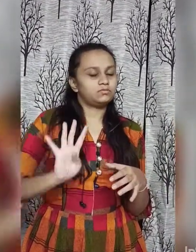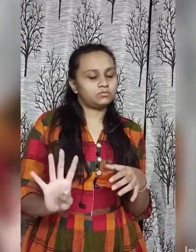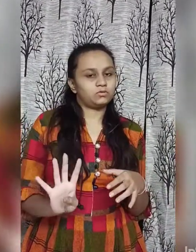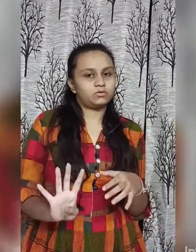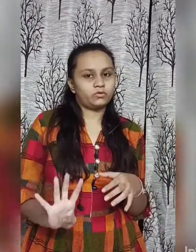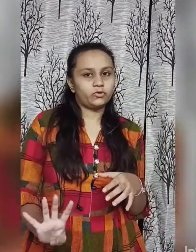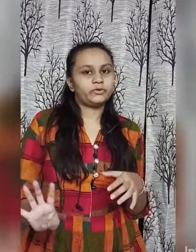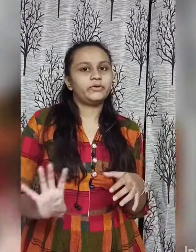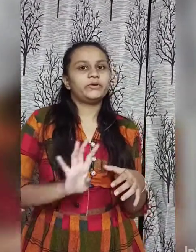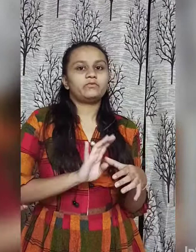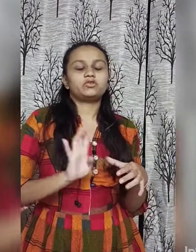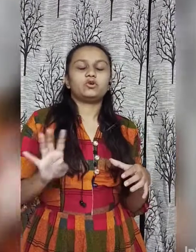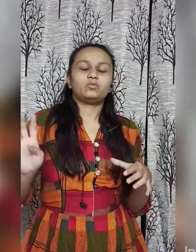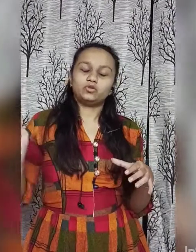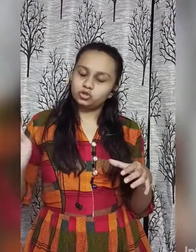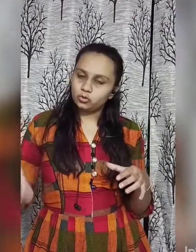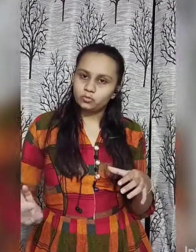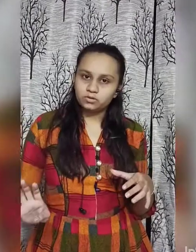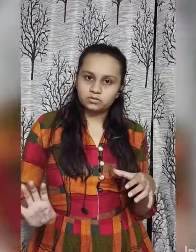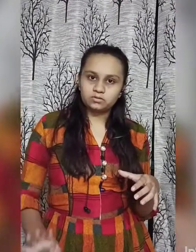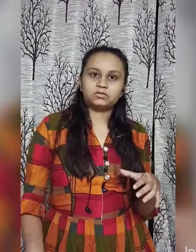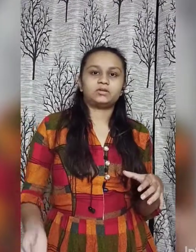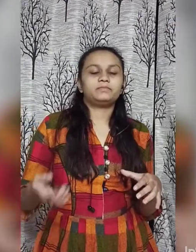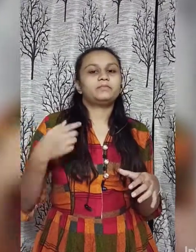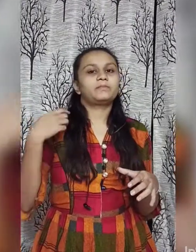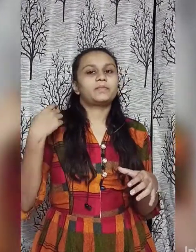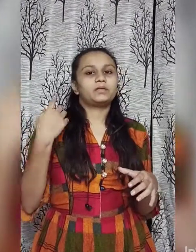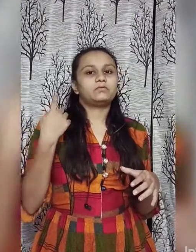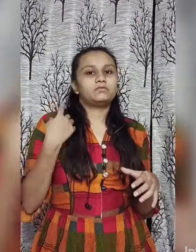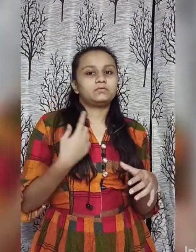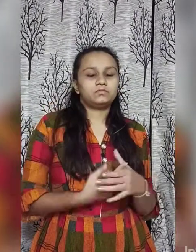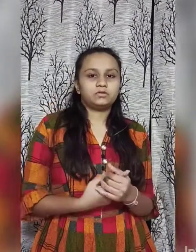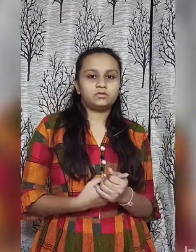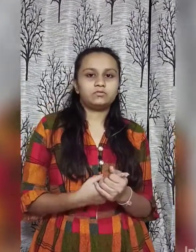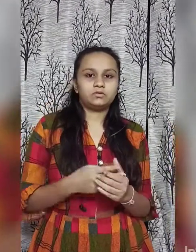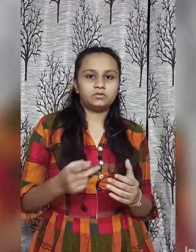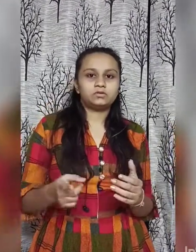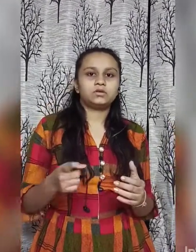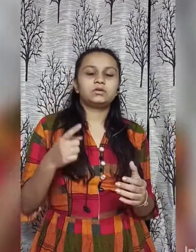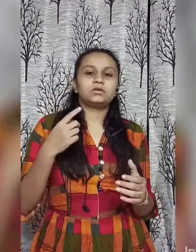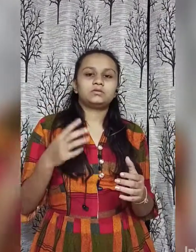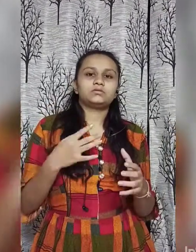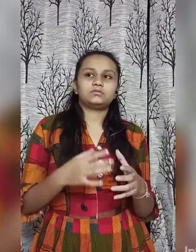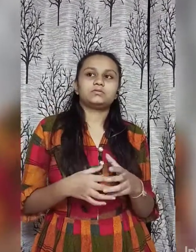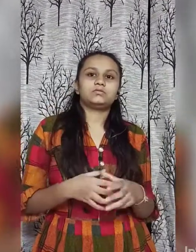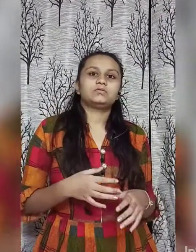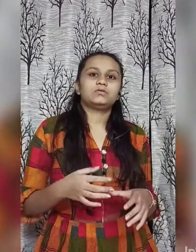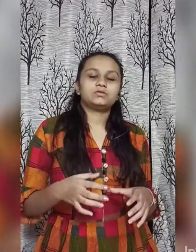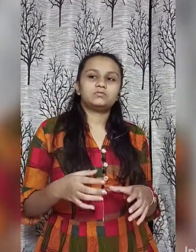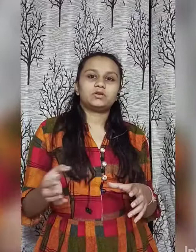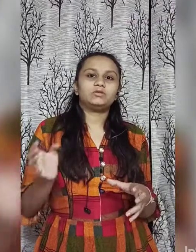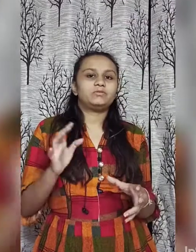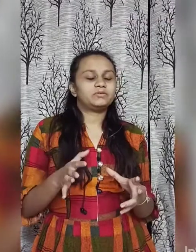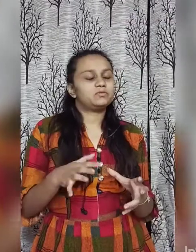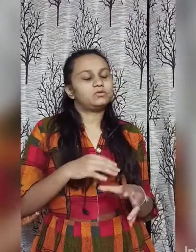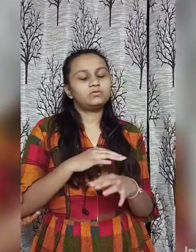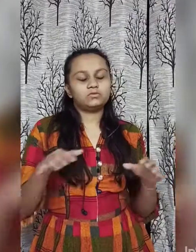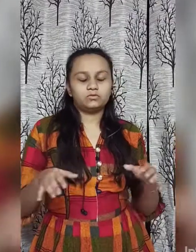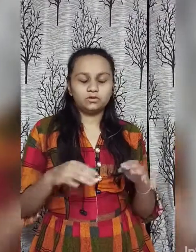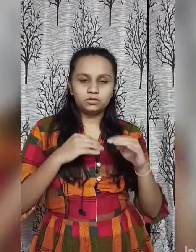which should be fulfilled for doing unit costing. The method of unit costing is cost per unit is equal to total